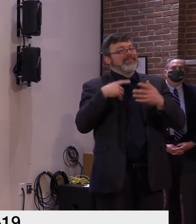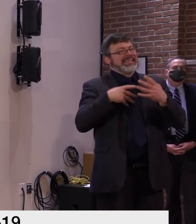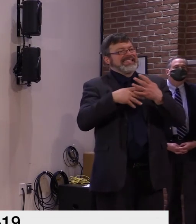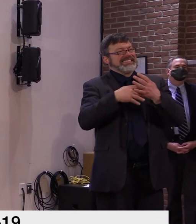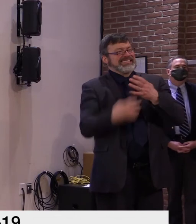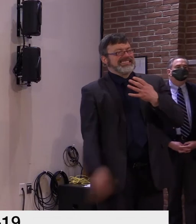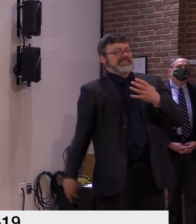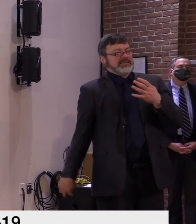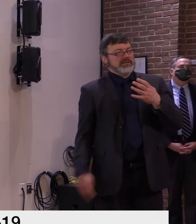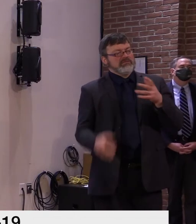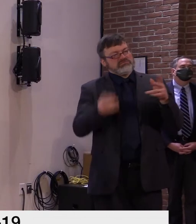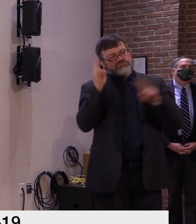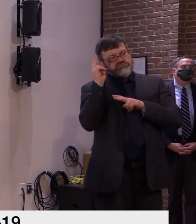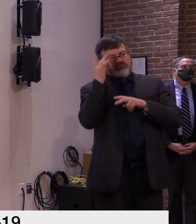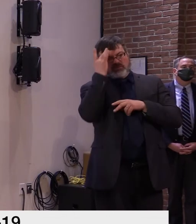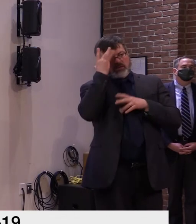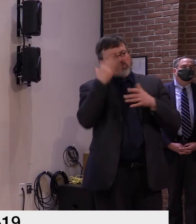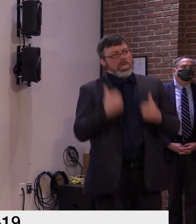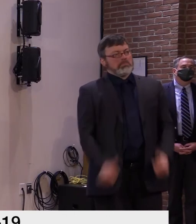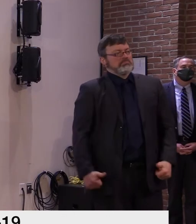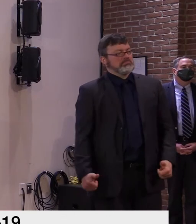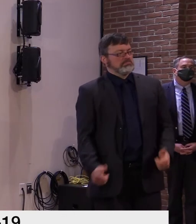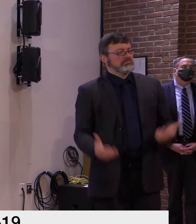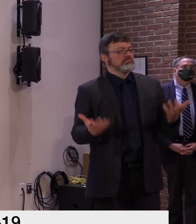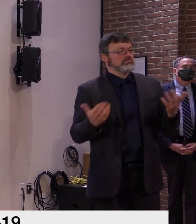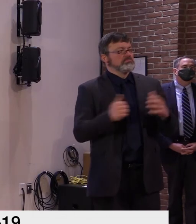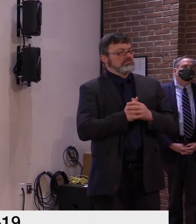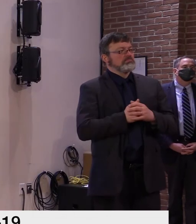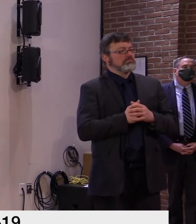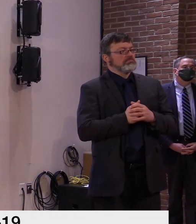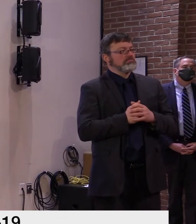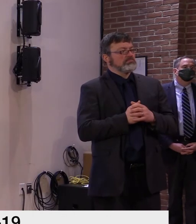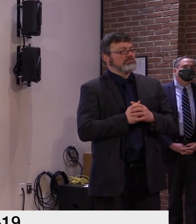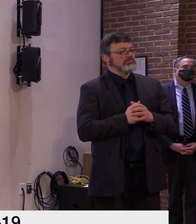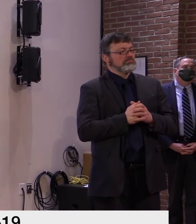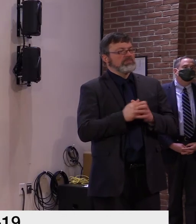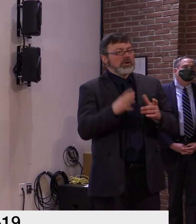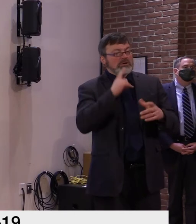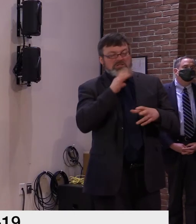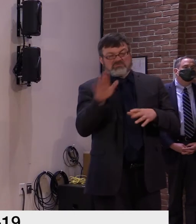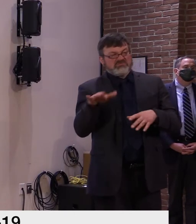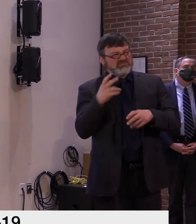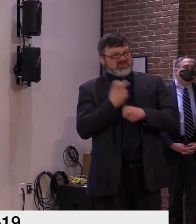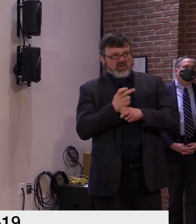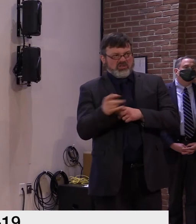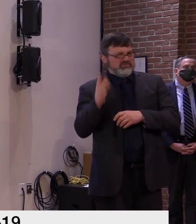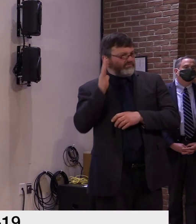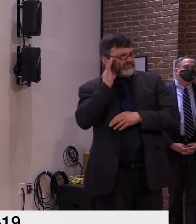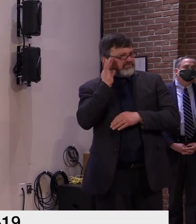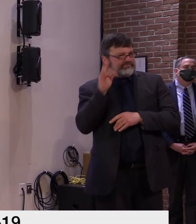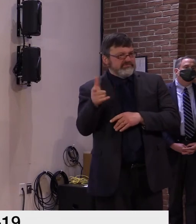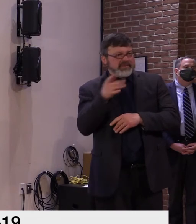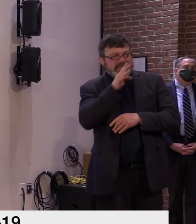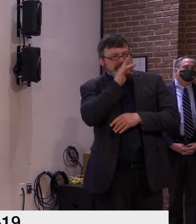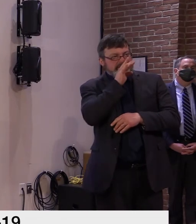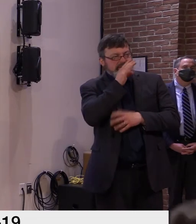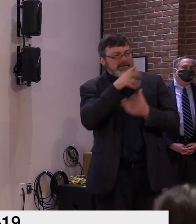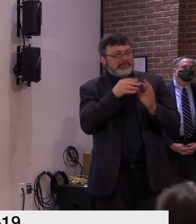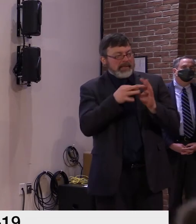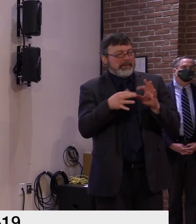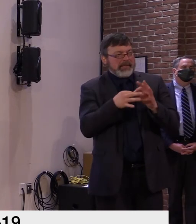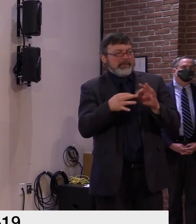They've all been in the same age distribution, we think, that characterizes the larger set of deaths in